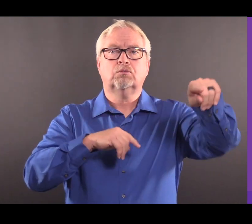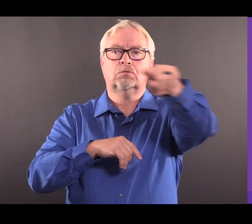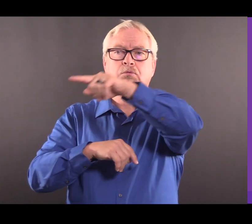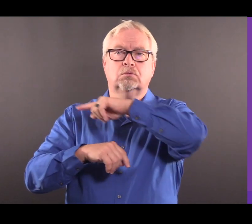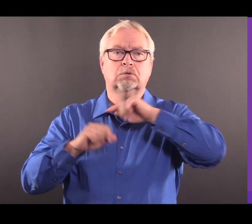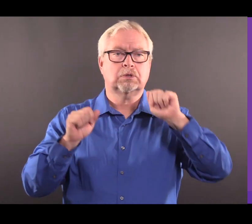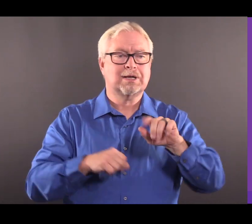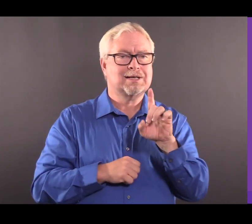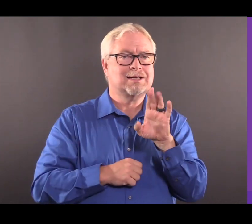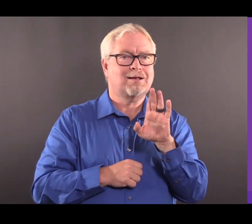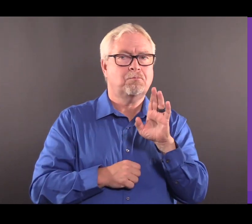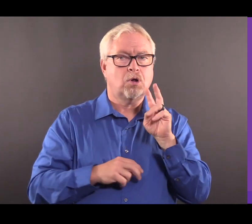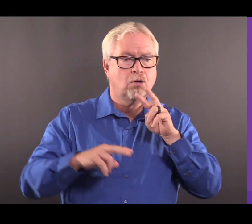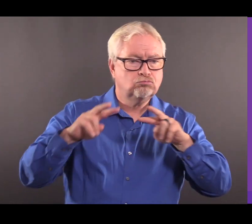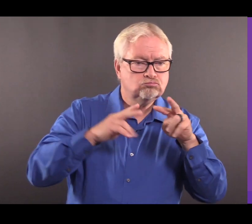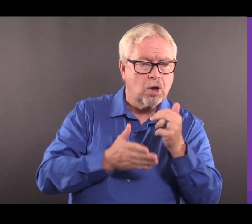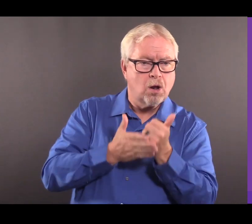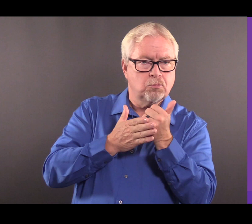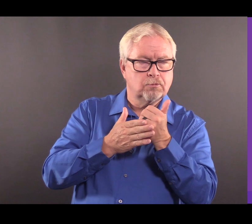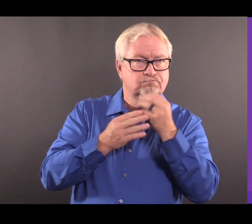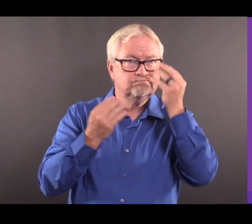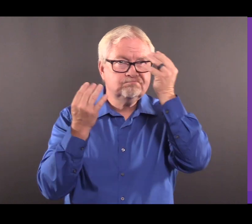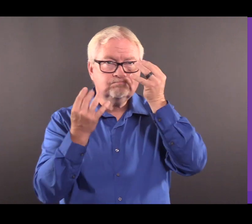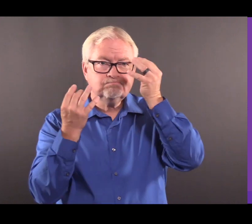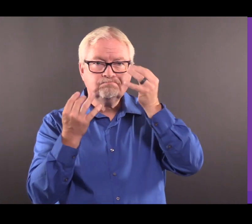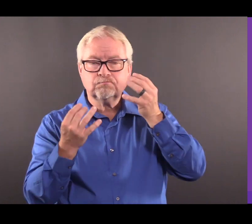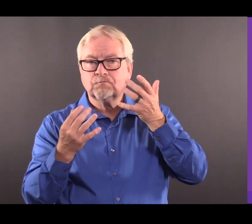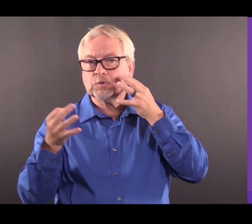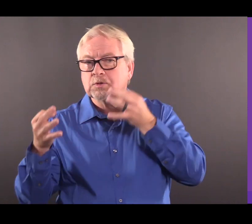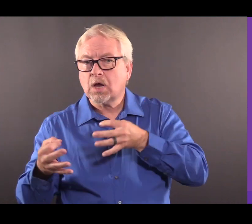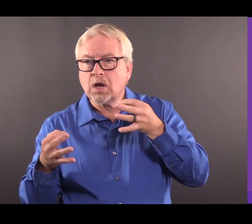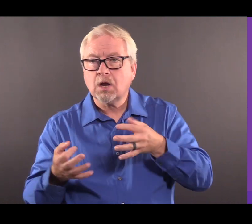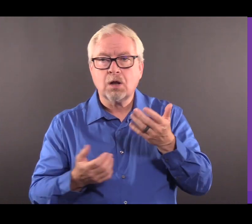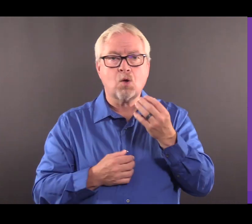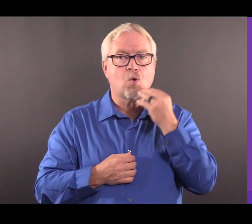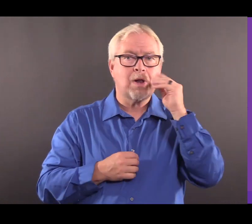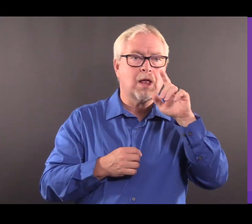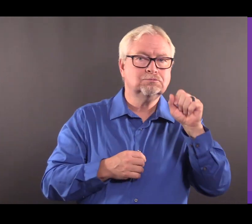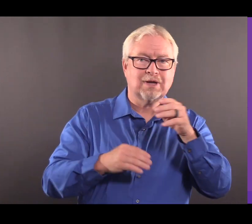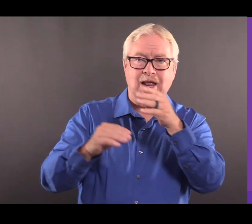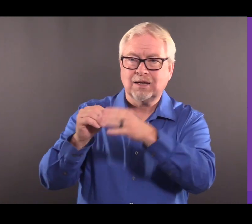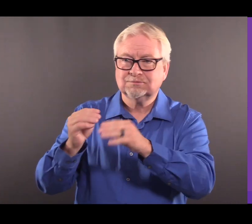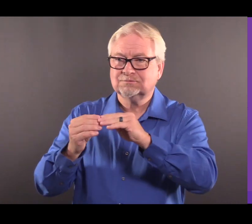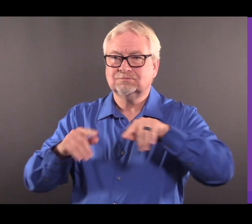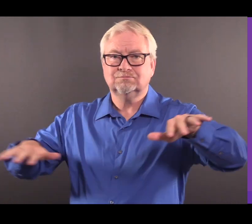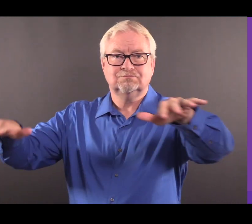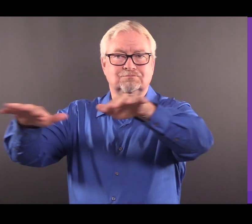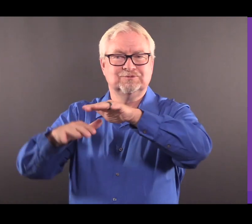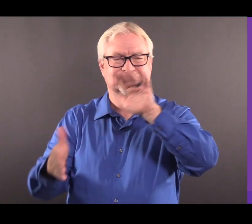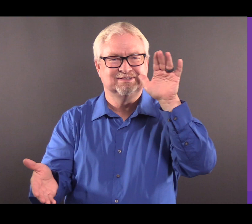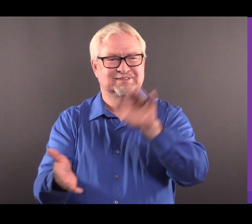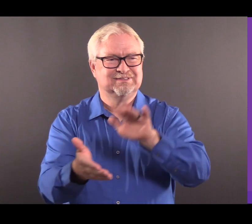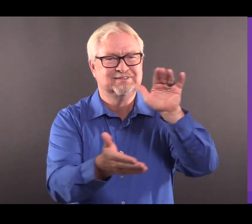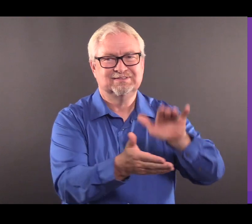HMIS as a way for communities to create data-driven solutions to ending houselessness